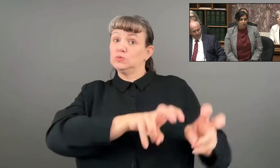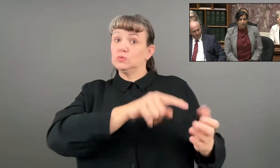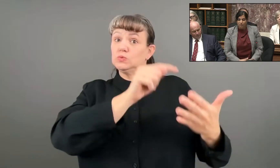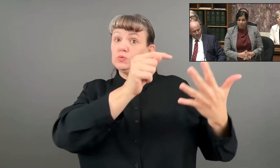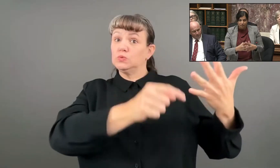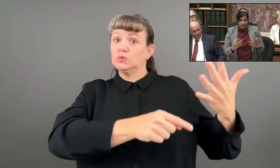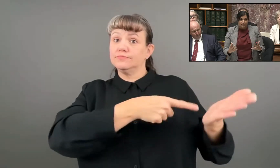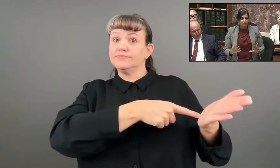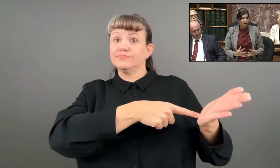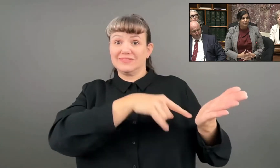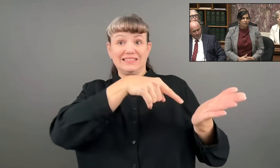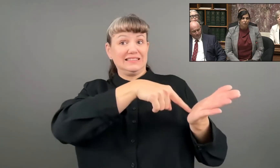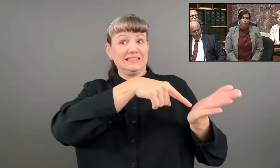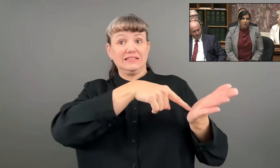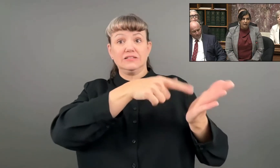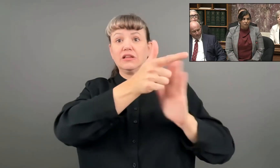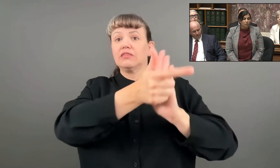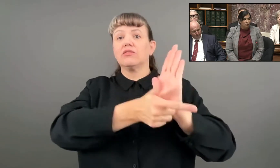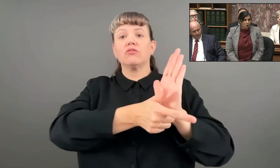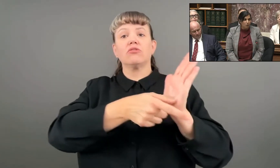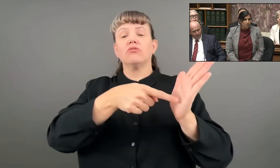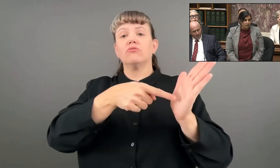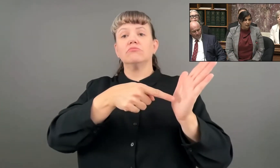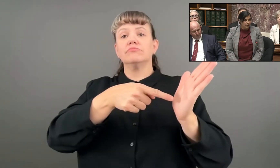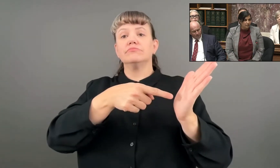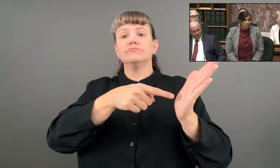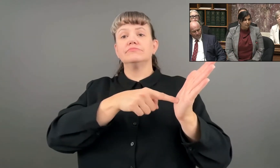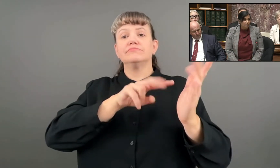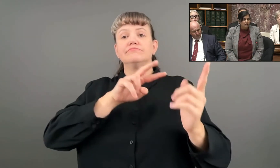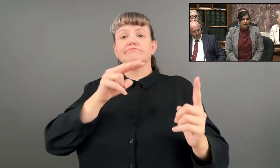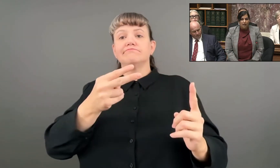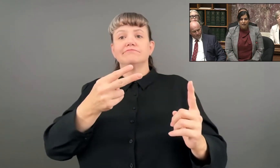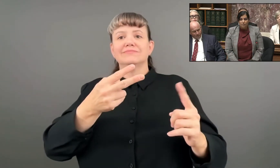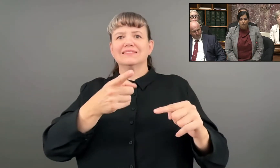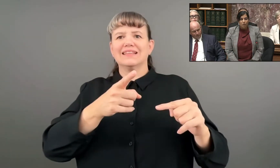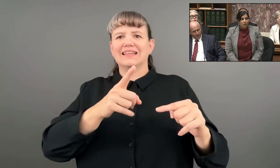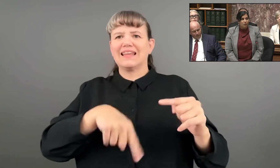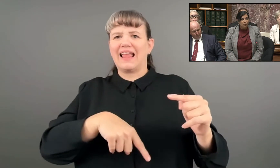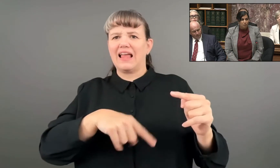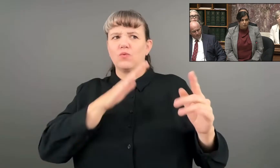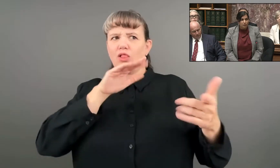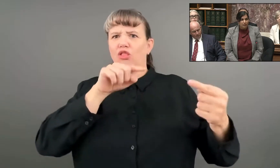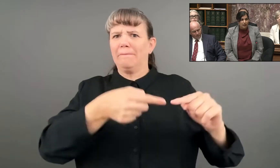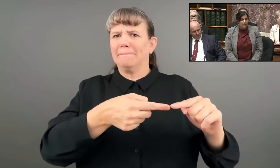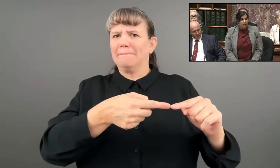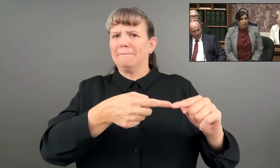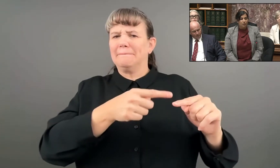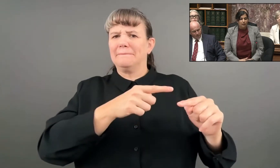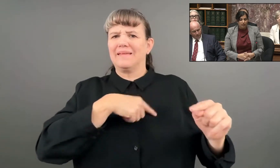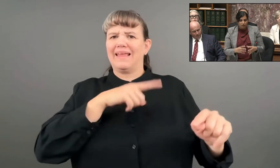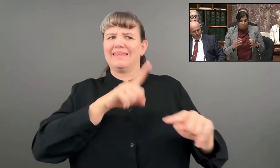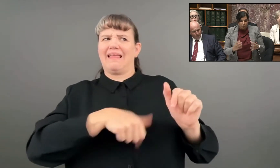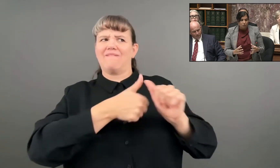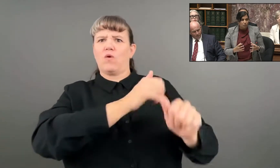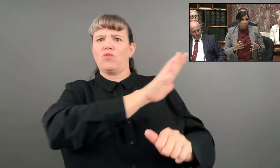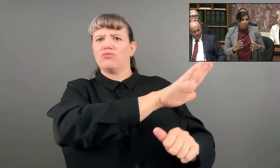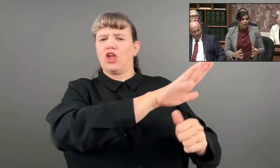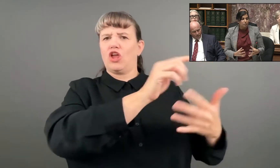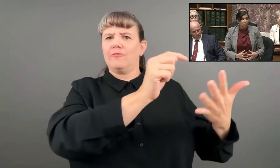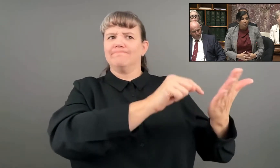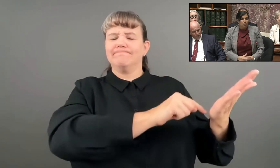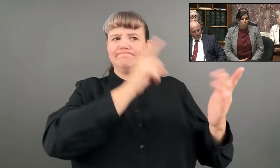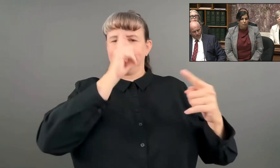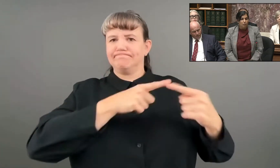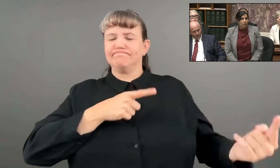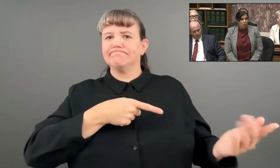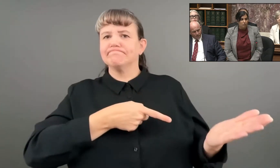effect, nonsensical and would actually do harm to the case. What we're looking at is putting a full grounds